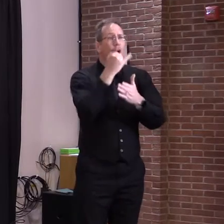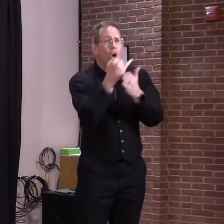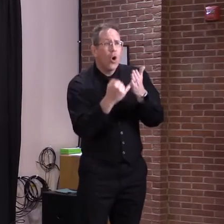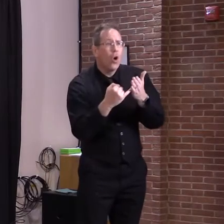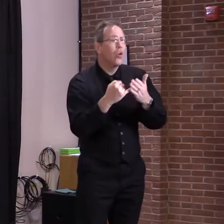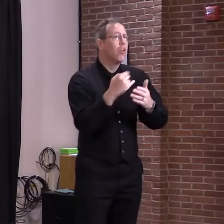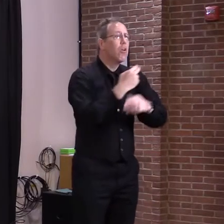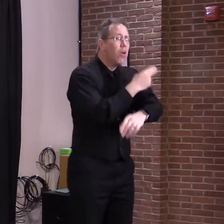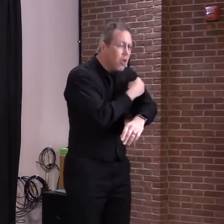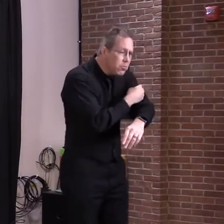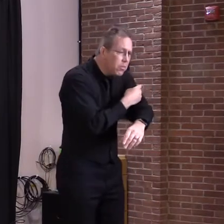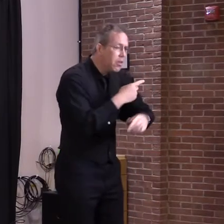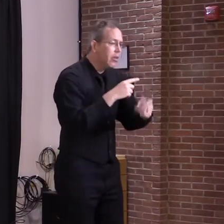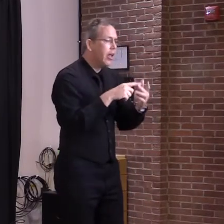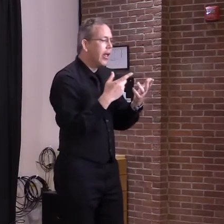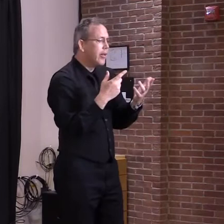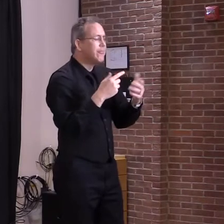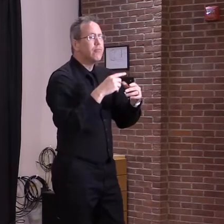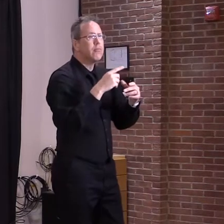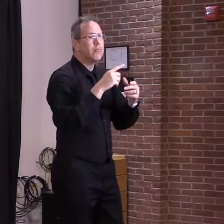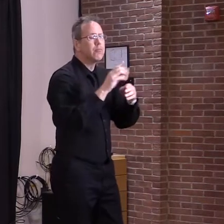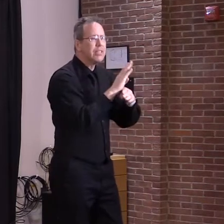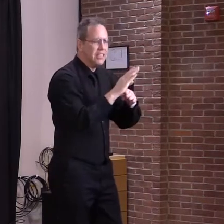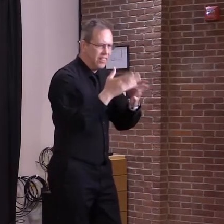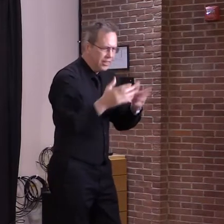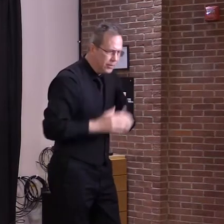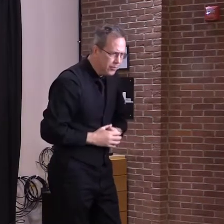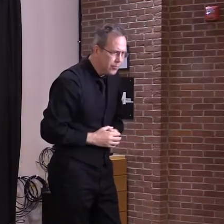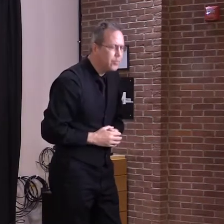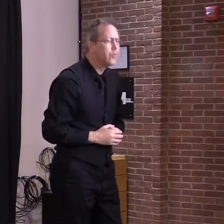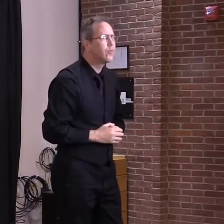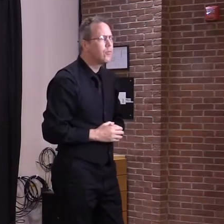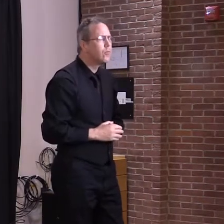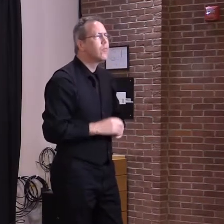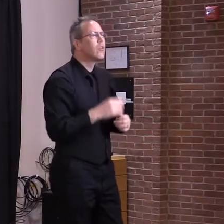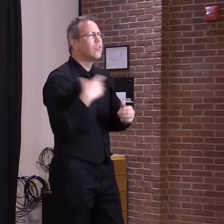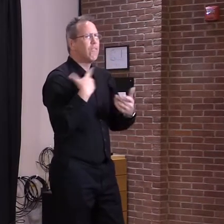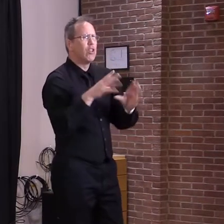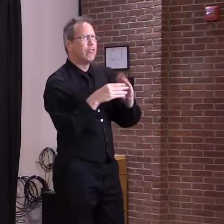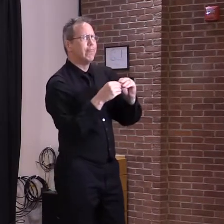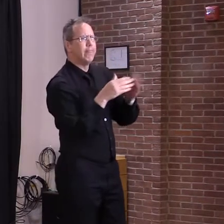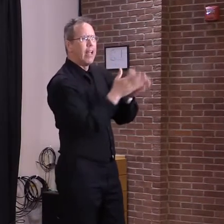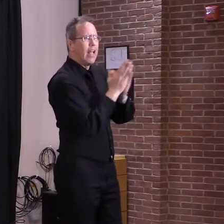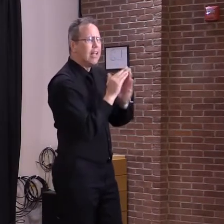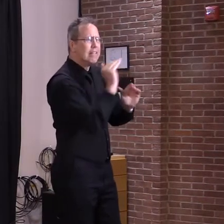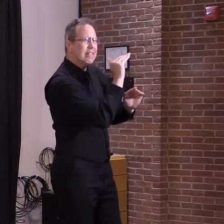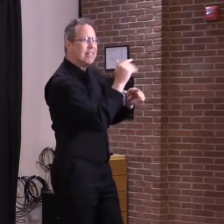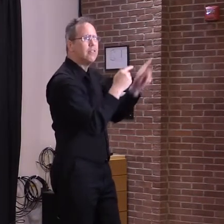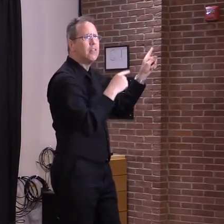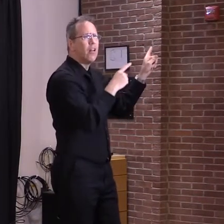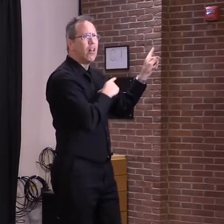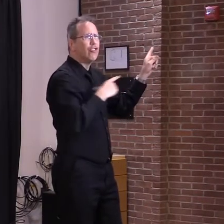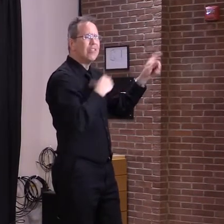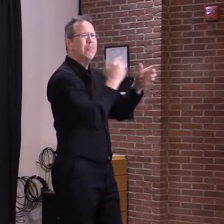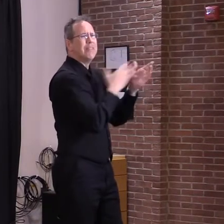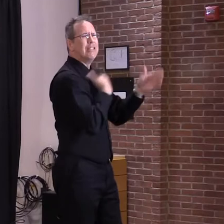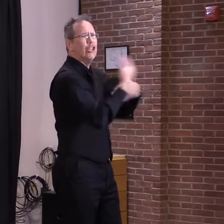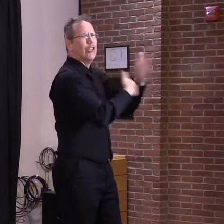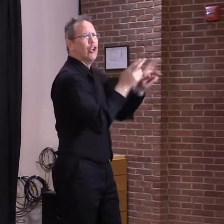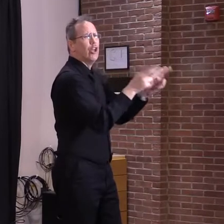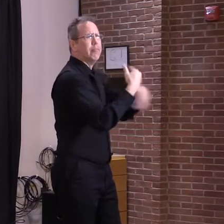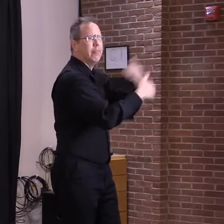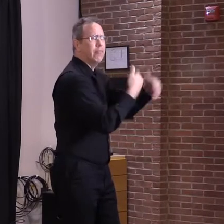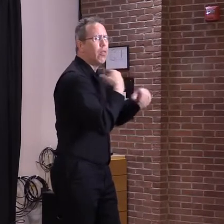for expedited permitting for these investments so we can put the money to work as fast as possible, which is